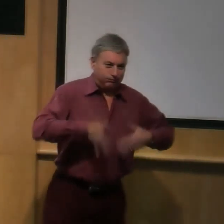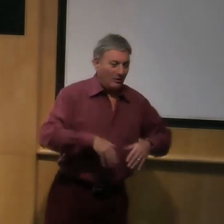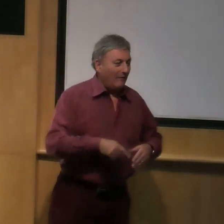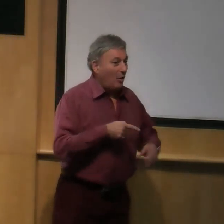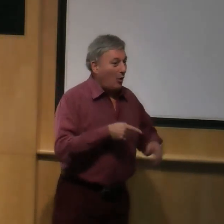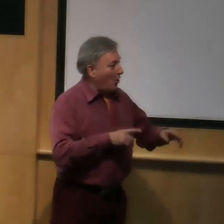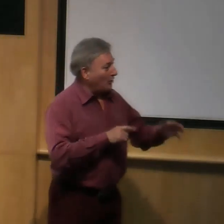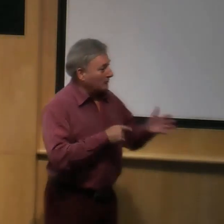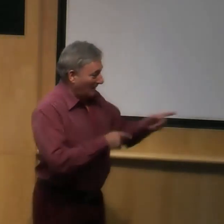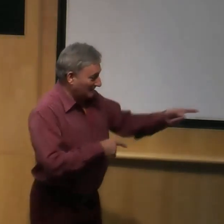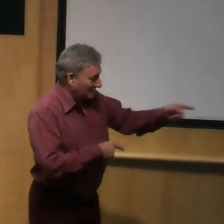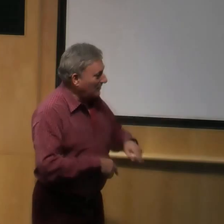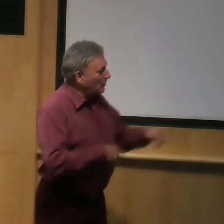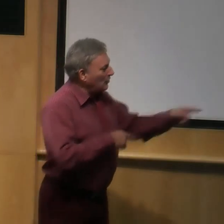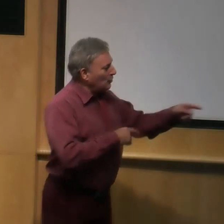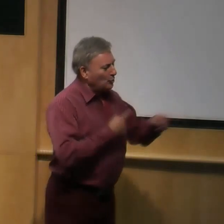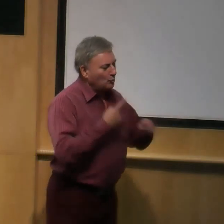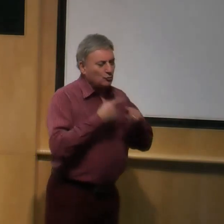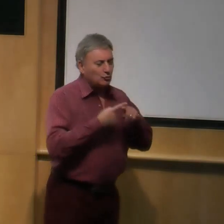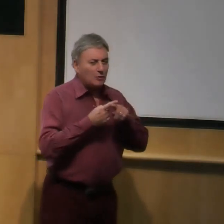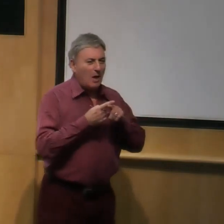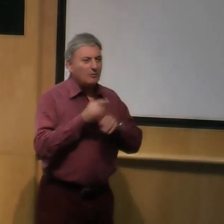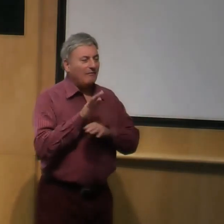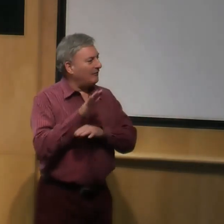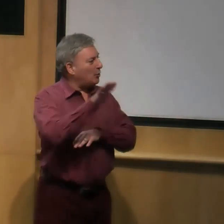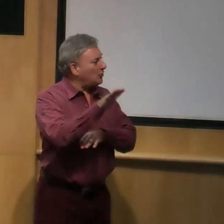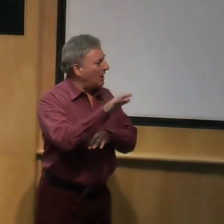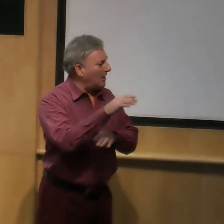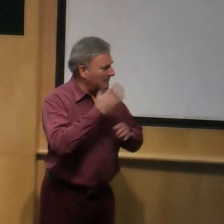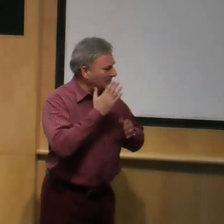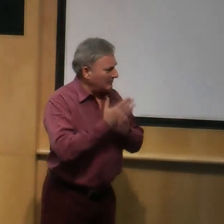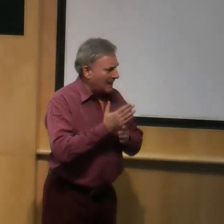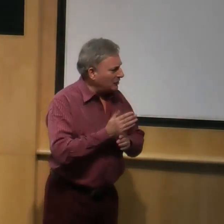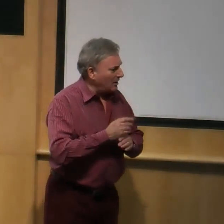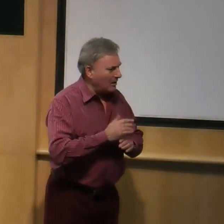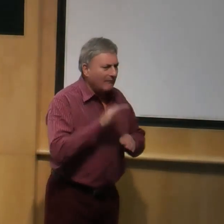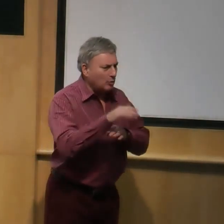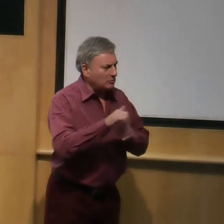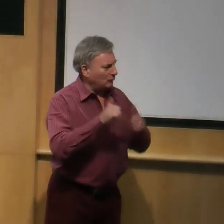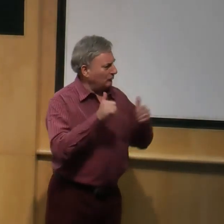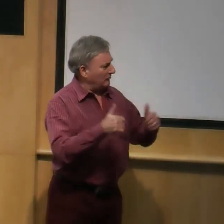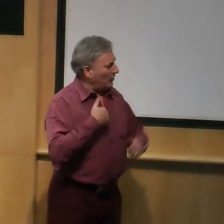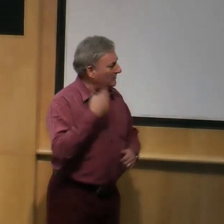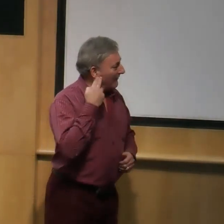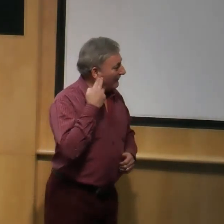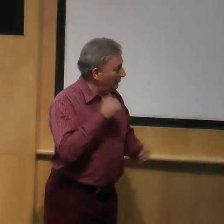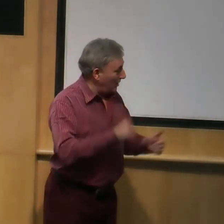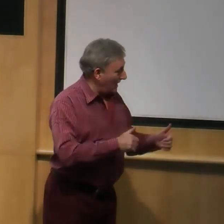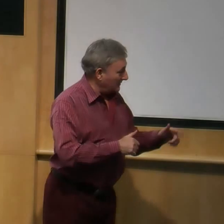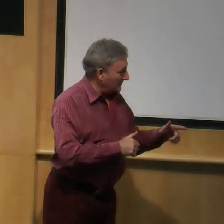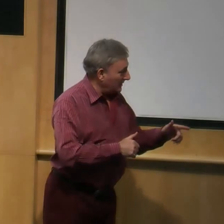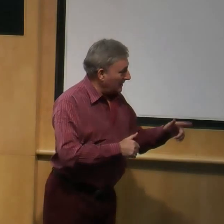My second question is more technical for Thomas. You're talking about the future and the dangers of the future.